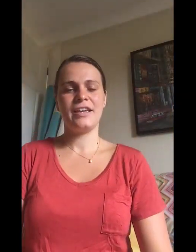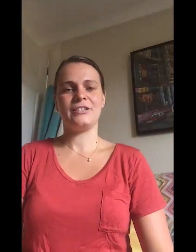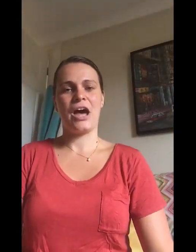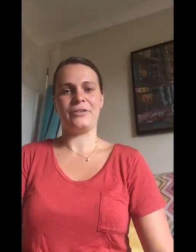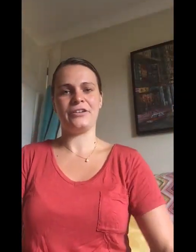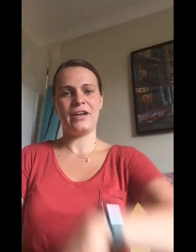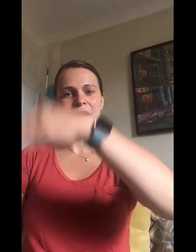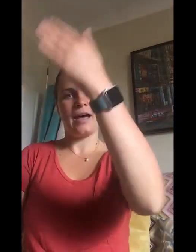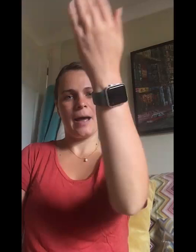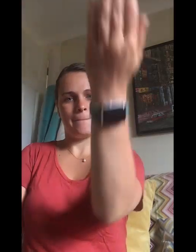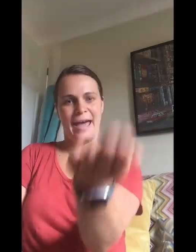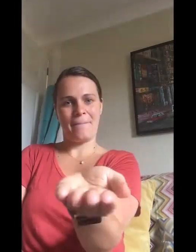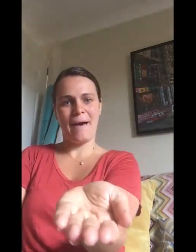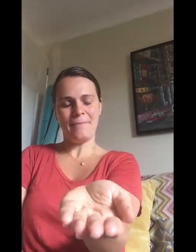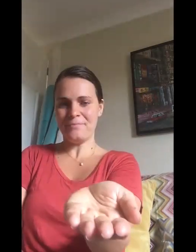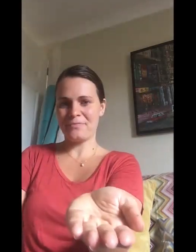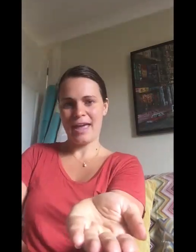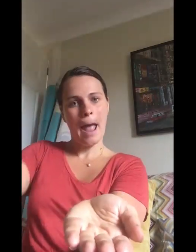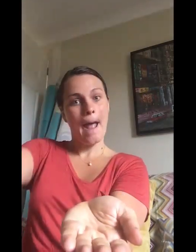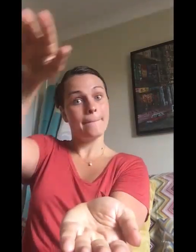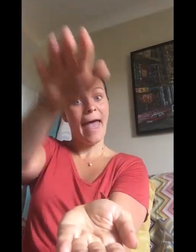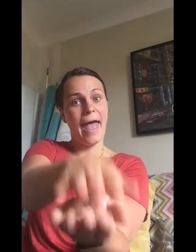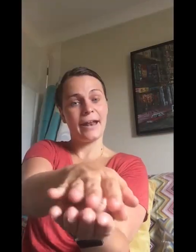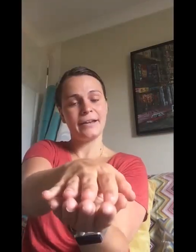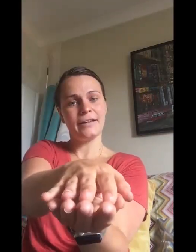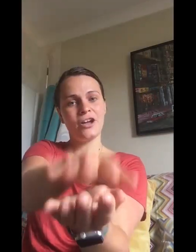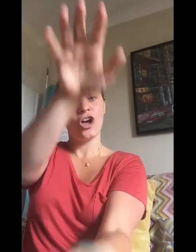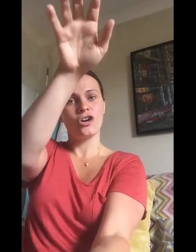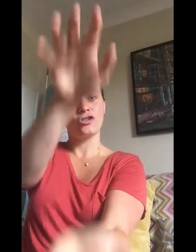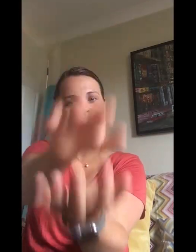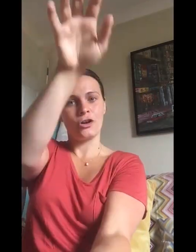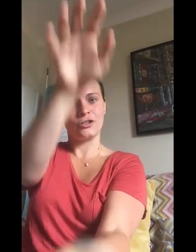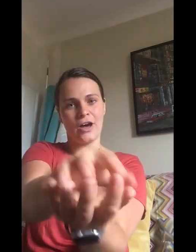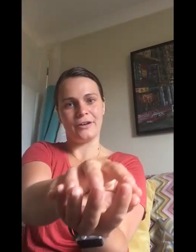So, paper, pen, crocodile.